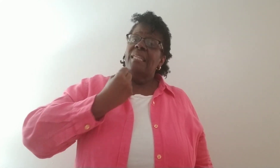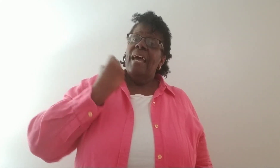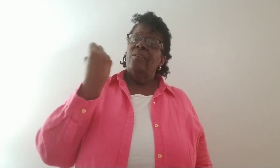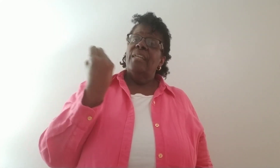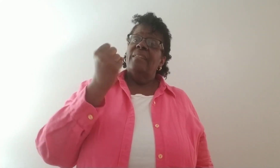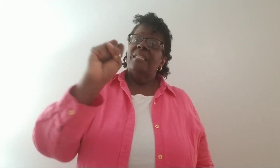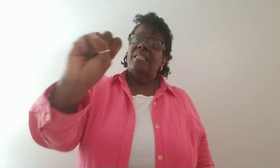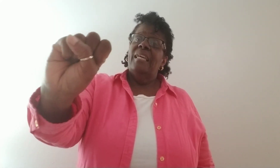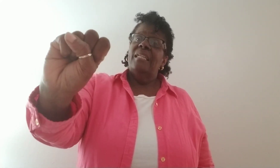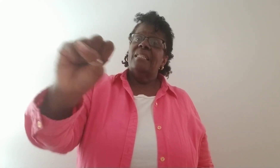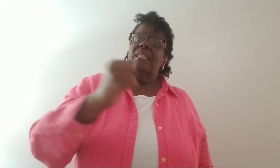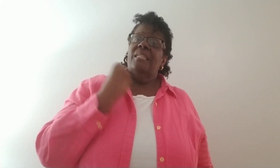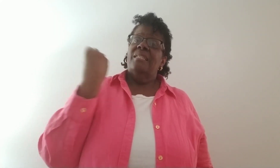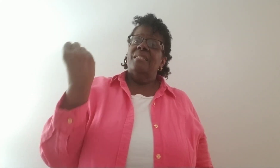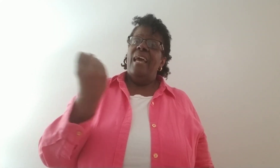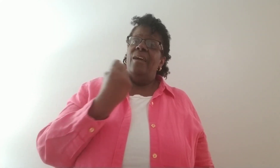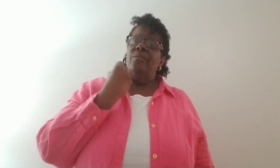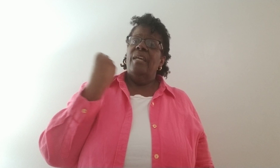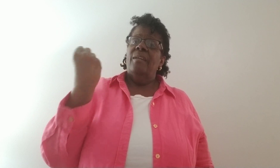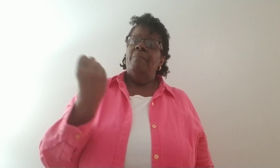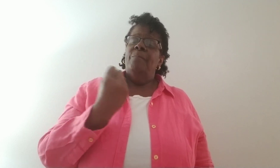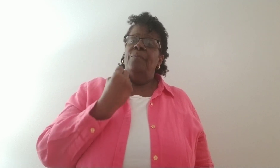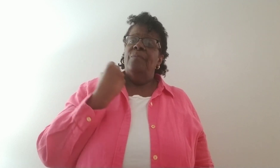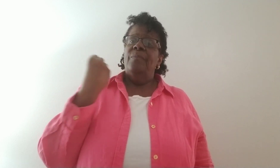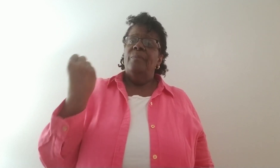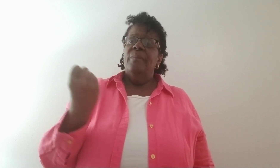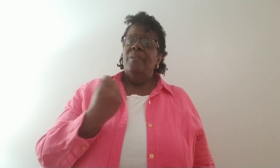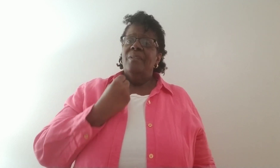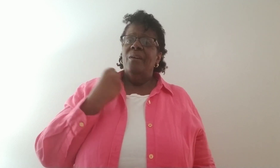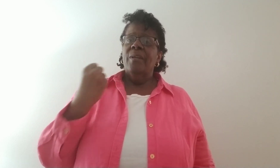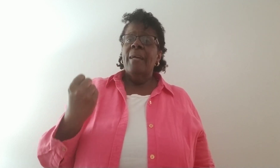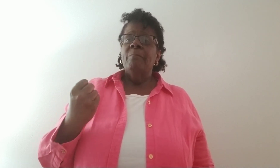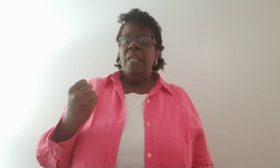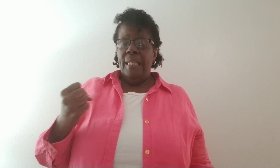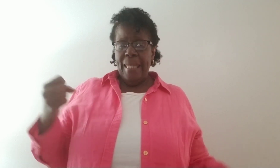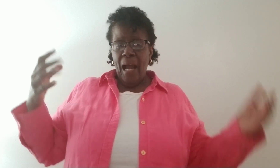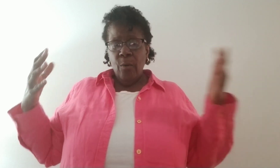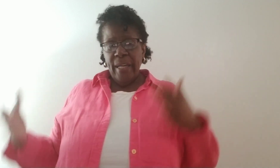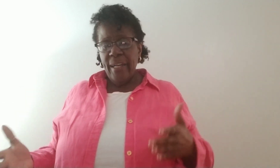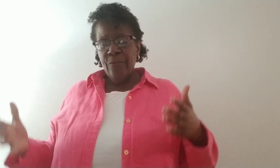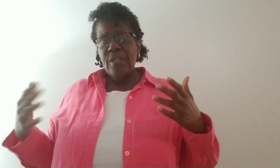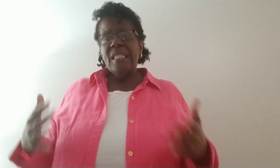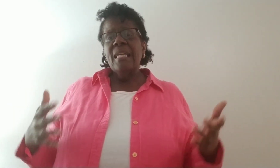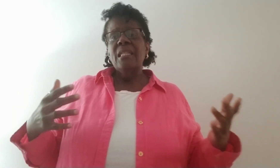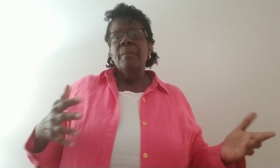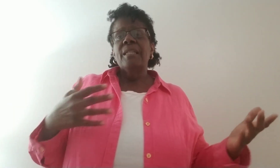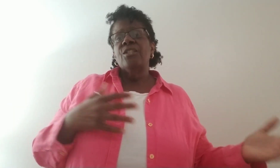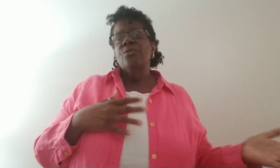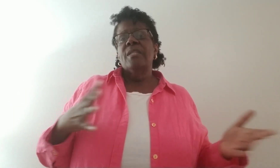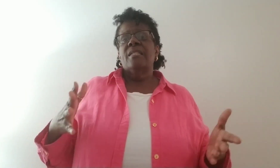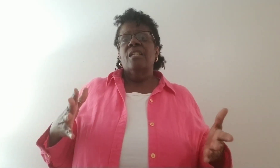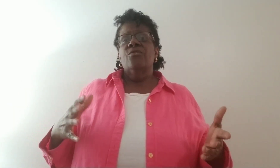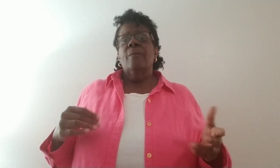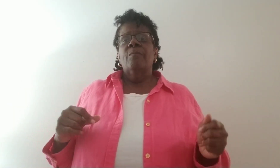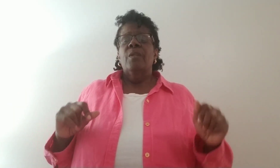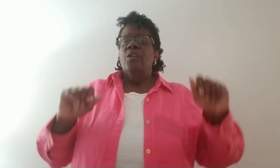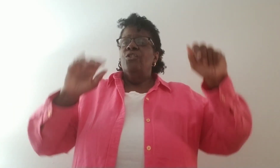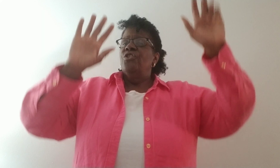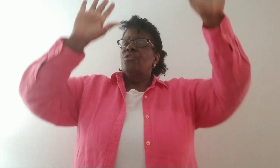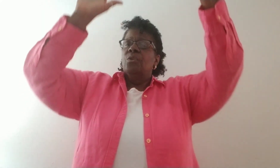Saturday, that's the S, Saturday, okay? Now, every Sunday, Monday, Tuesday, etc., you're just going to go